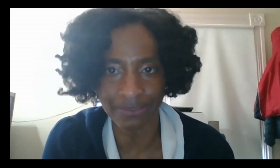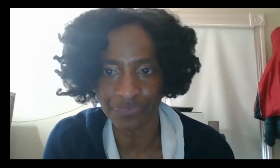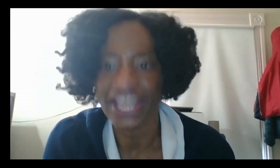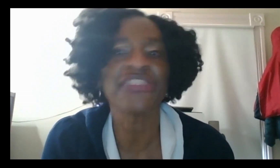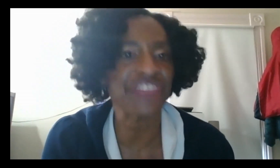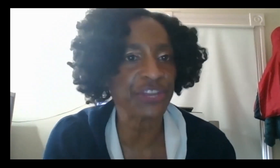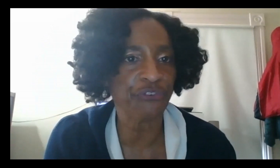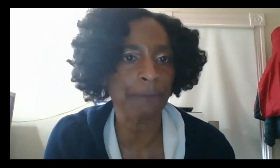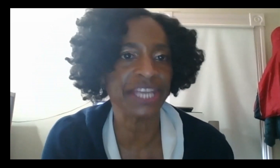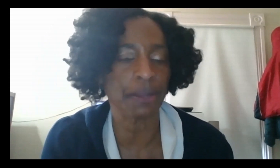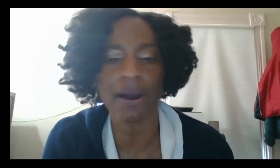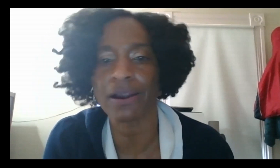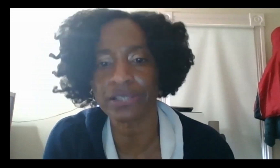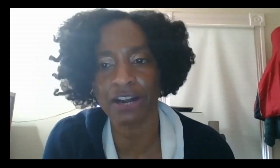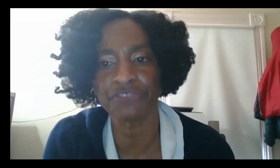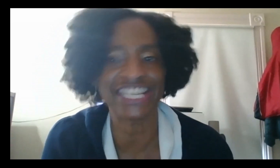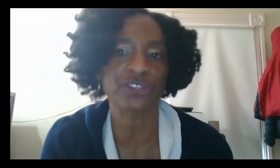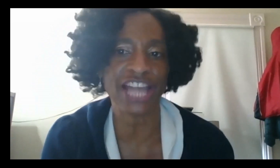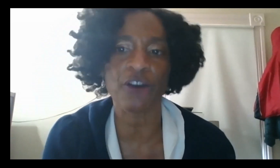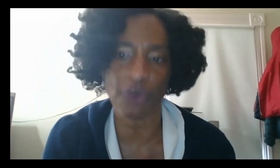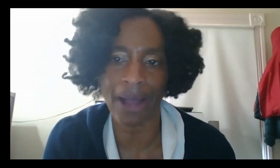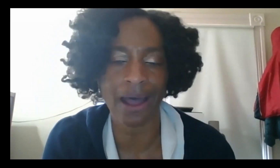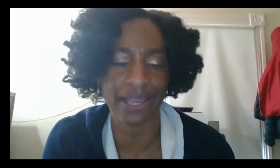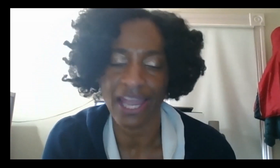coming, and thank you for being a part of the